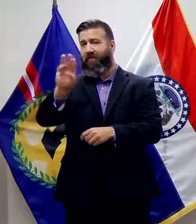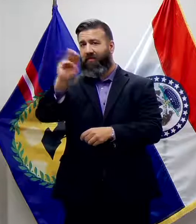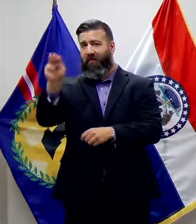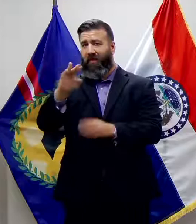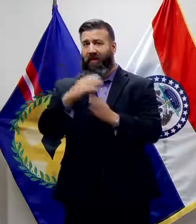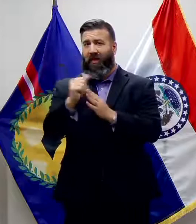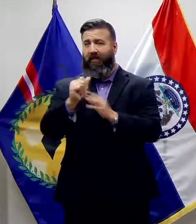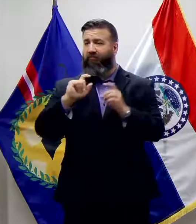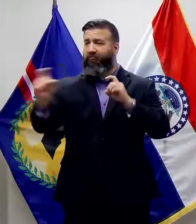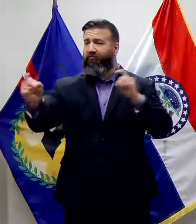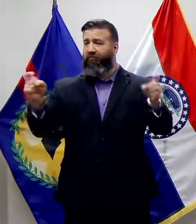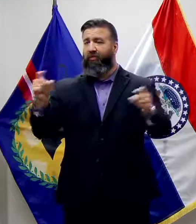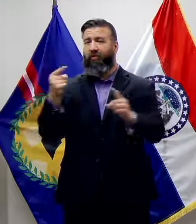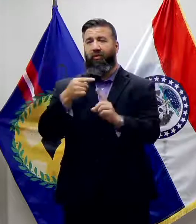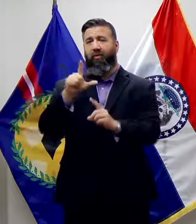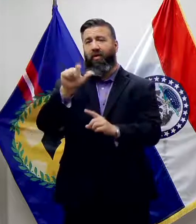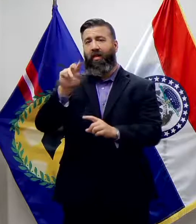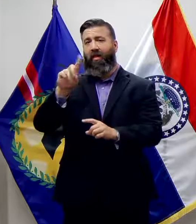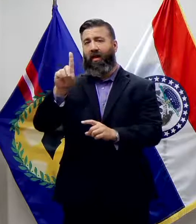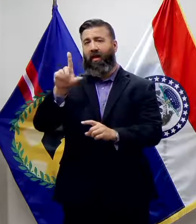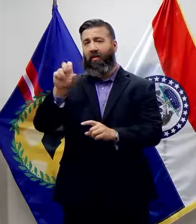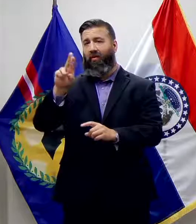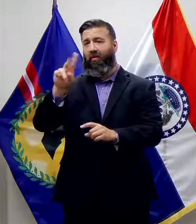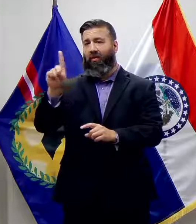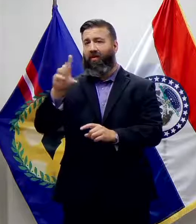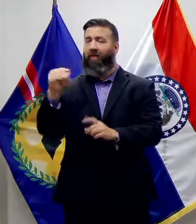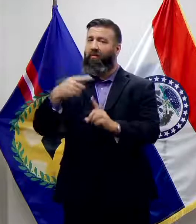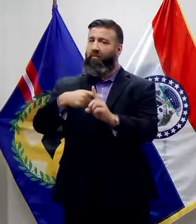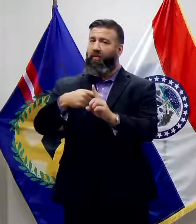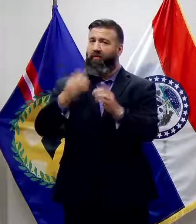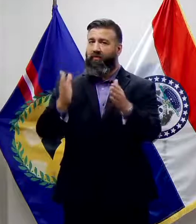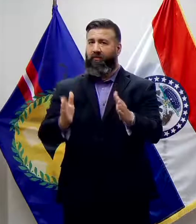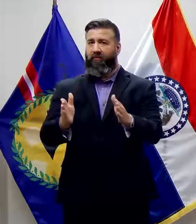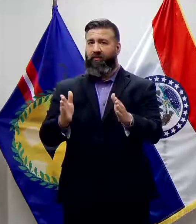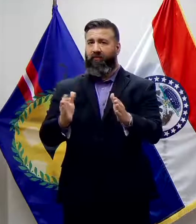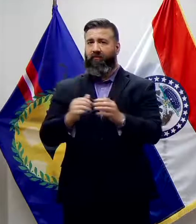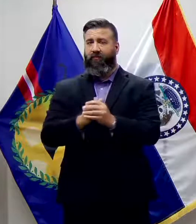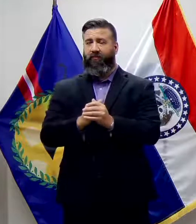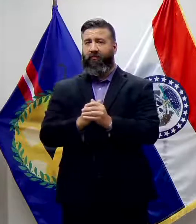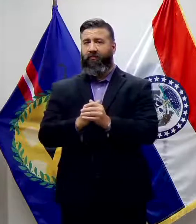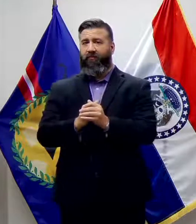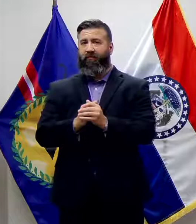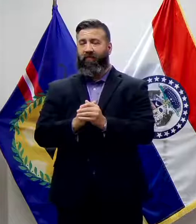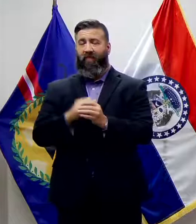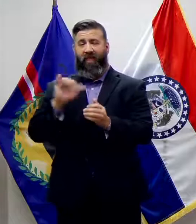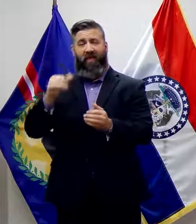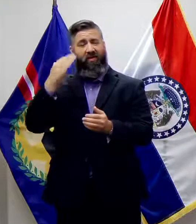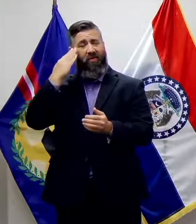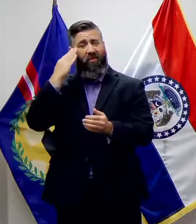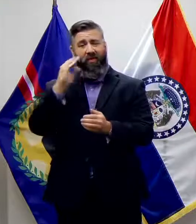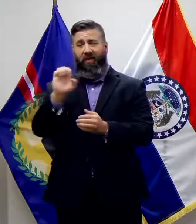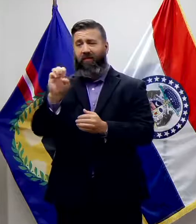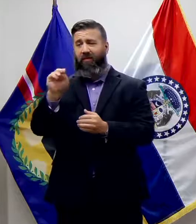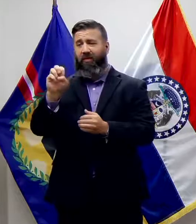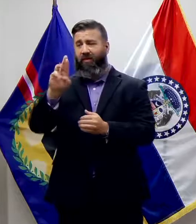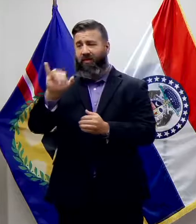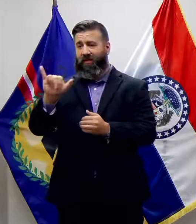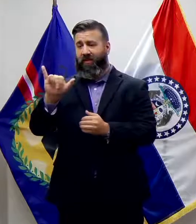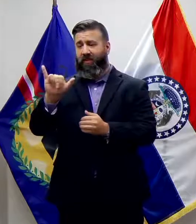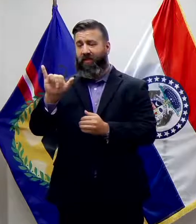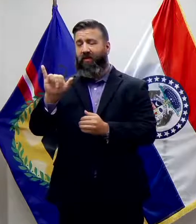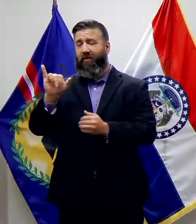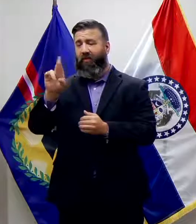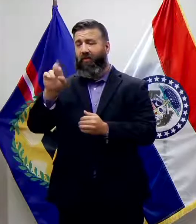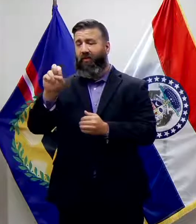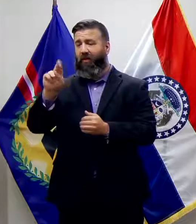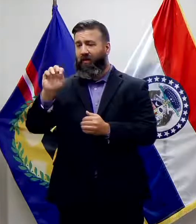to landlords and tenants. The guidelines for the funds, known as the Emergency Rental Assistance Program, came with deadlines.